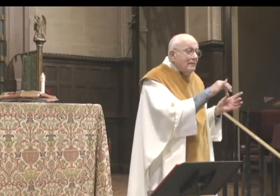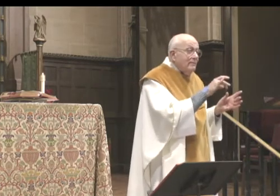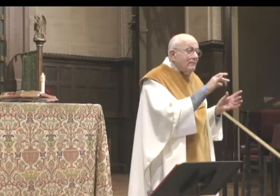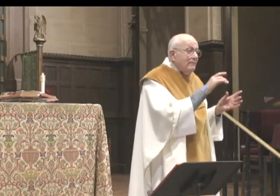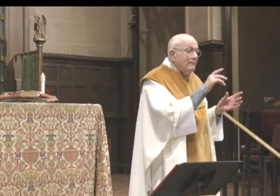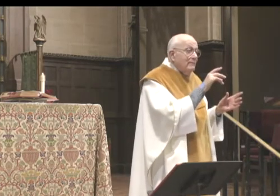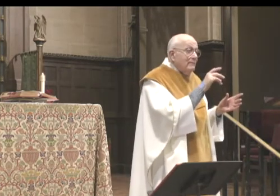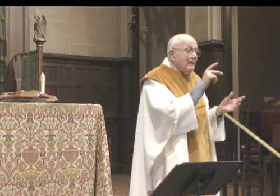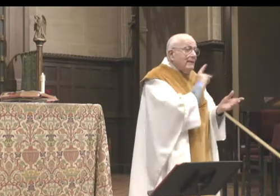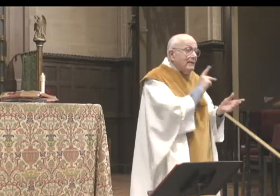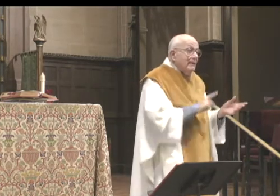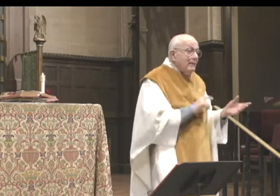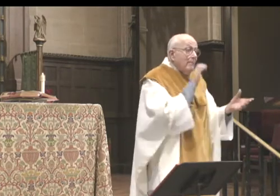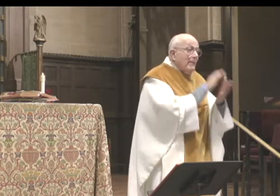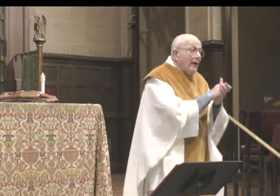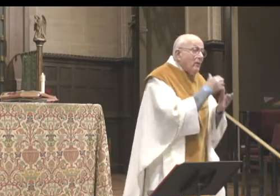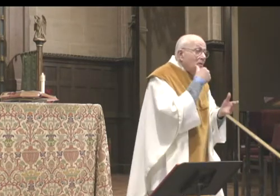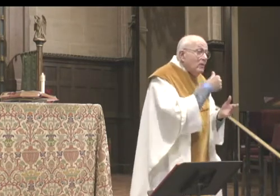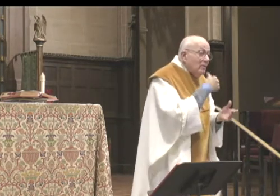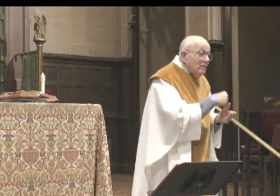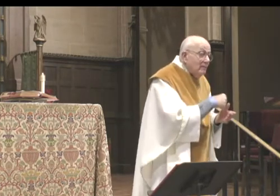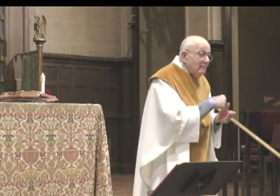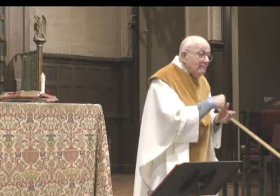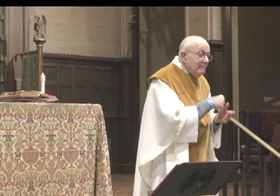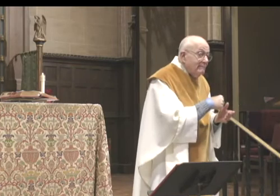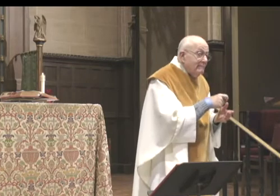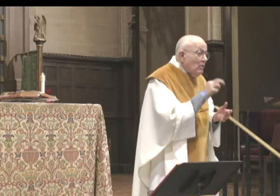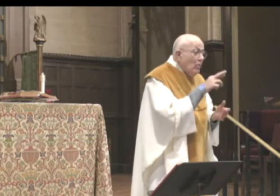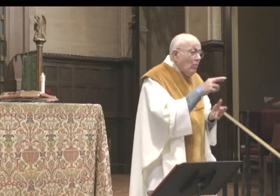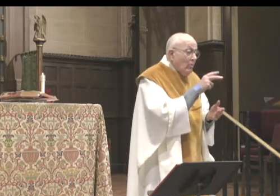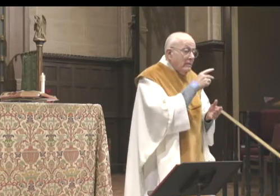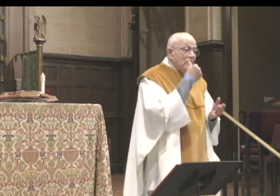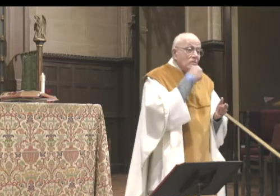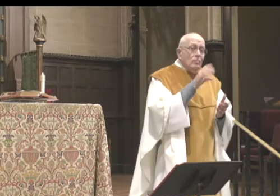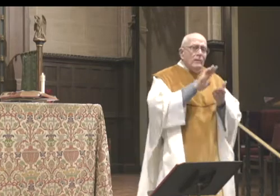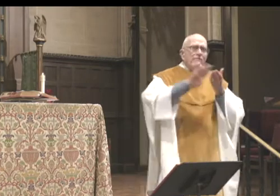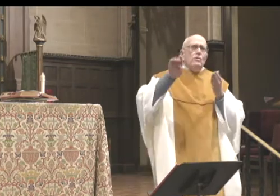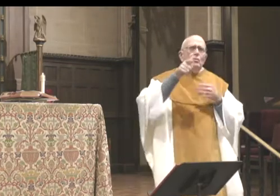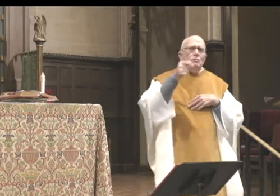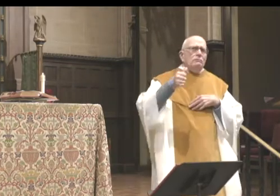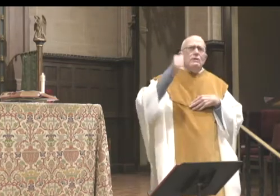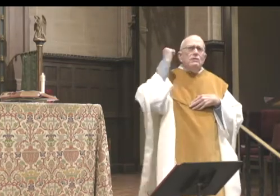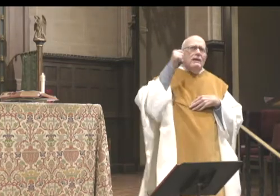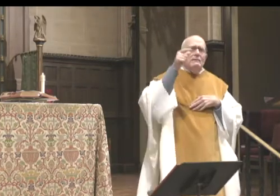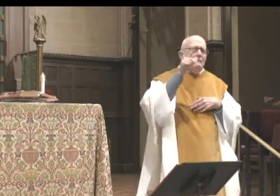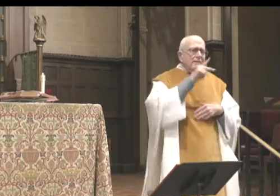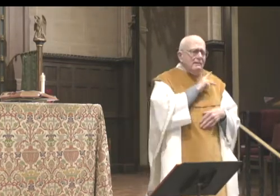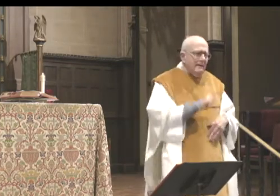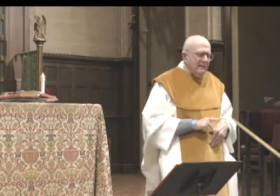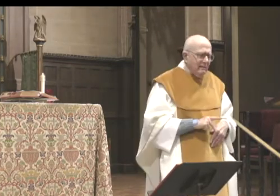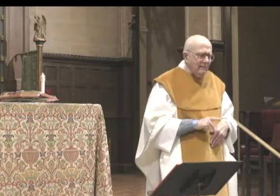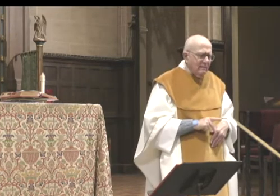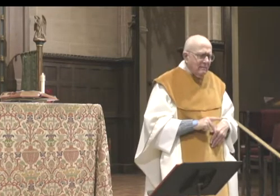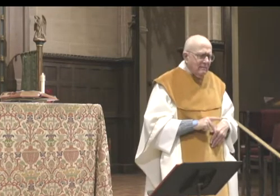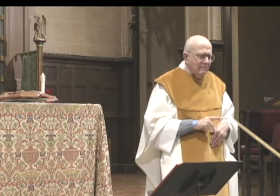know what happened. The king married the girl? Or did the girl refuse to marry the